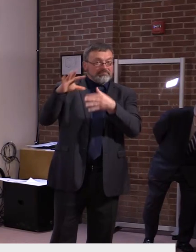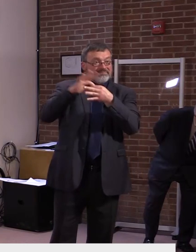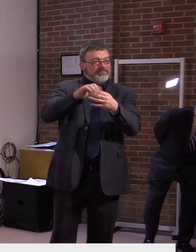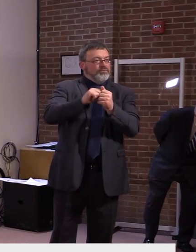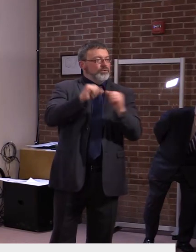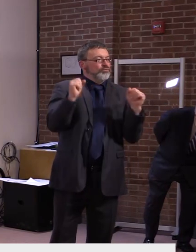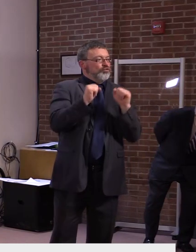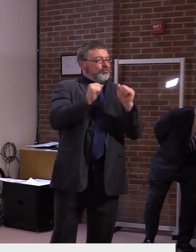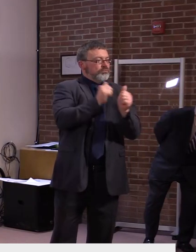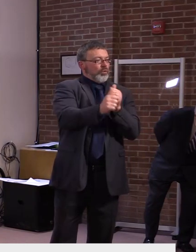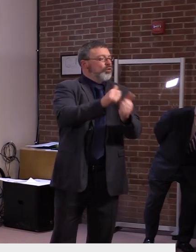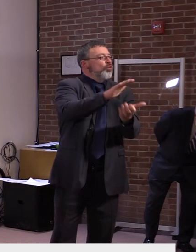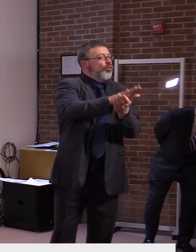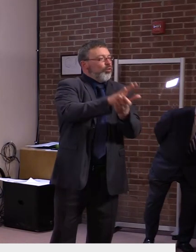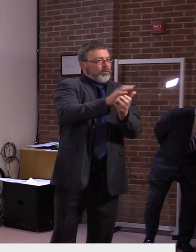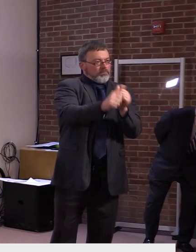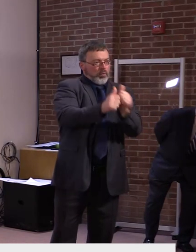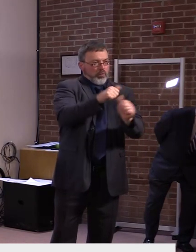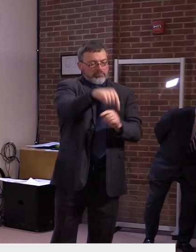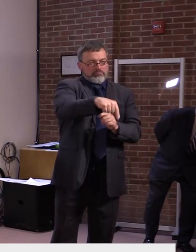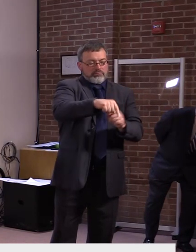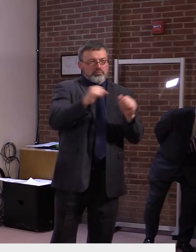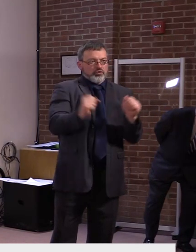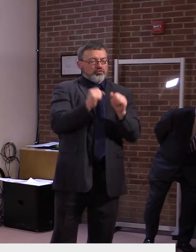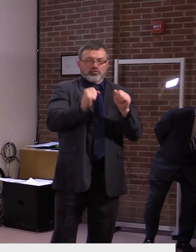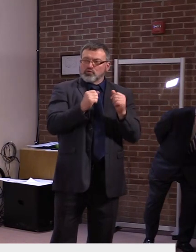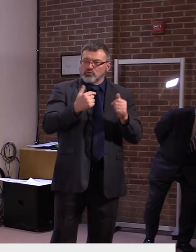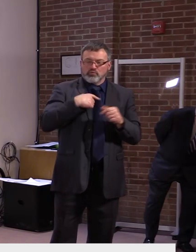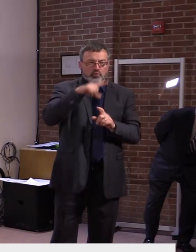that you provided. First question is,